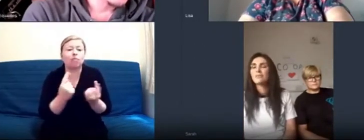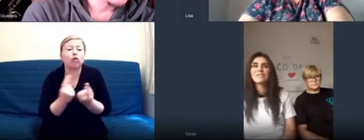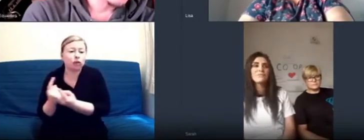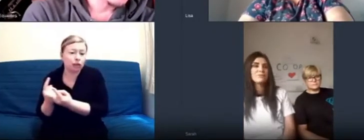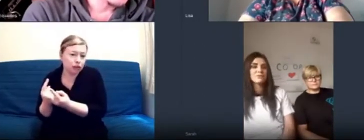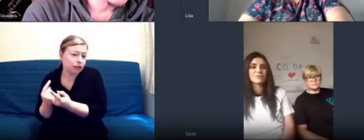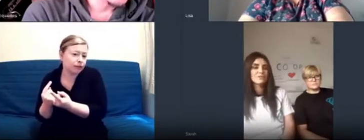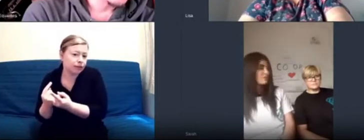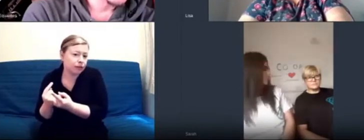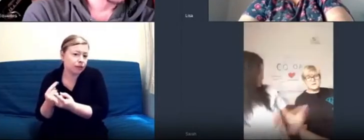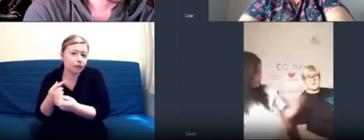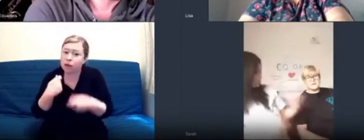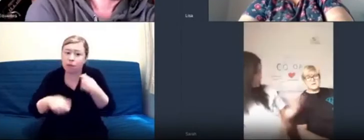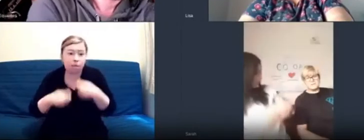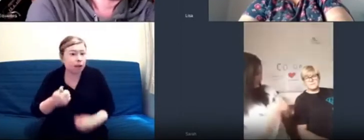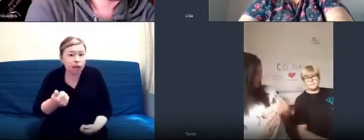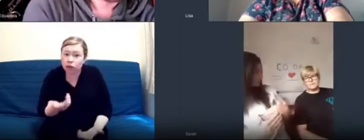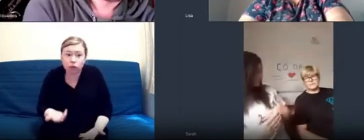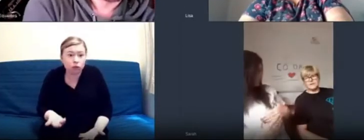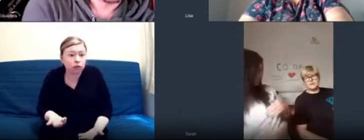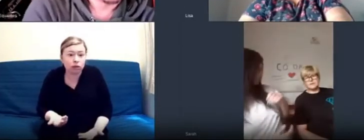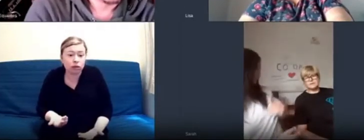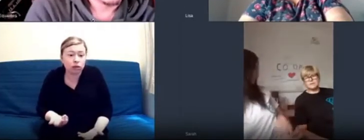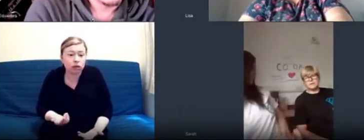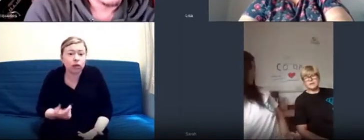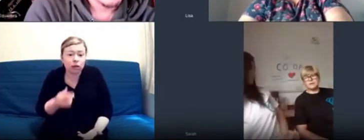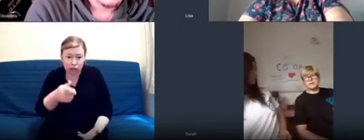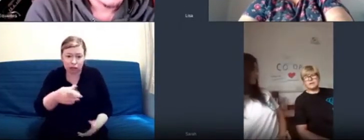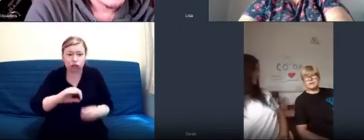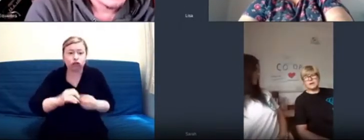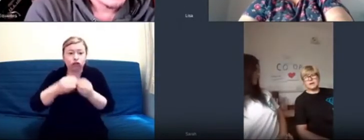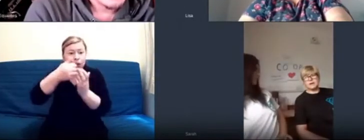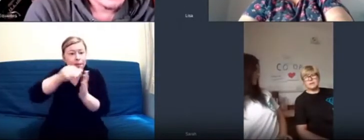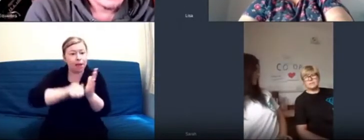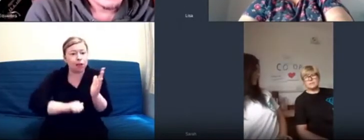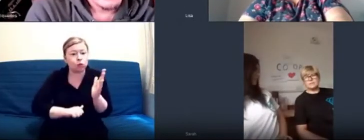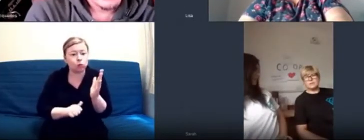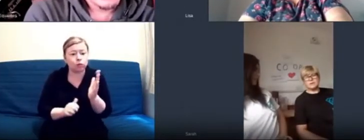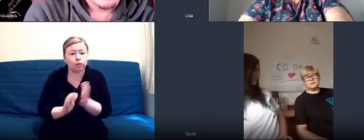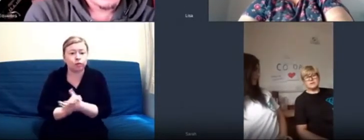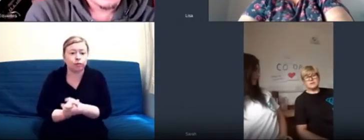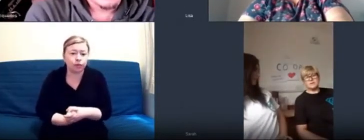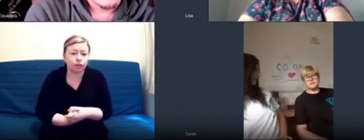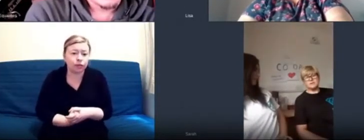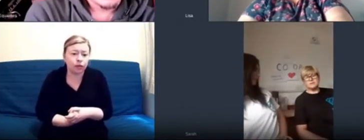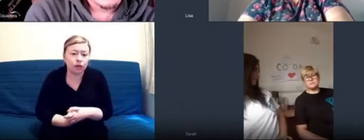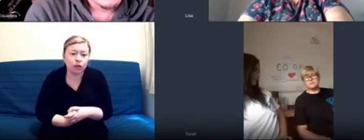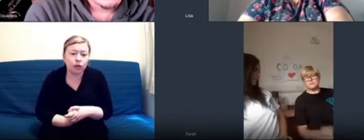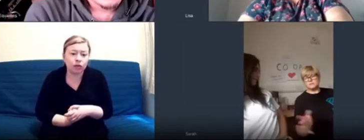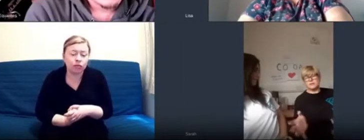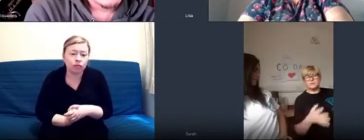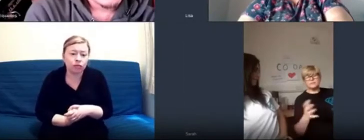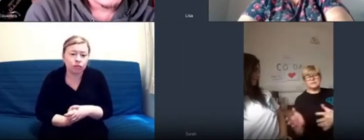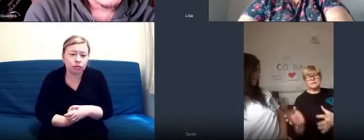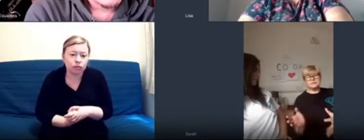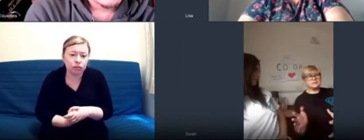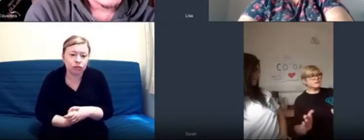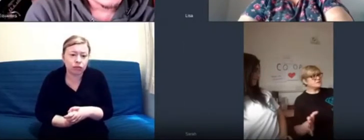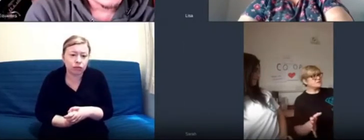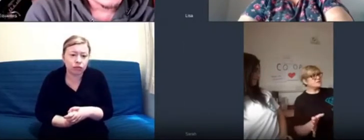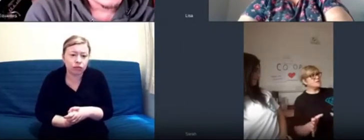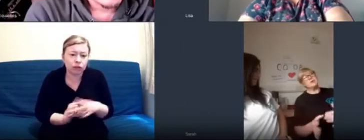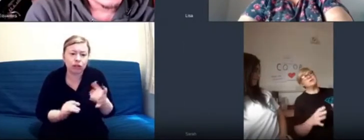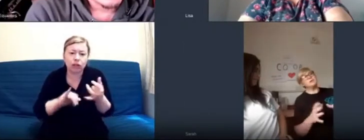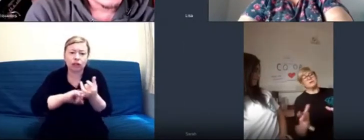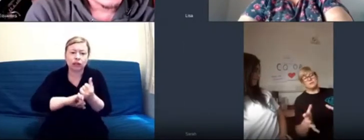And they're amazing meals. I mean, you write up the menus. Yeah, so we, I mean, there's nothing, well, Sarah